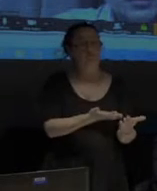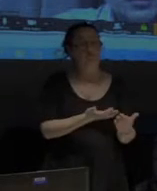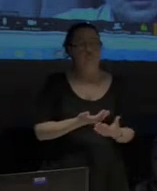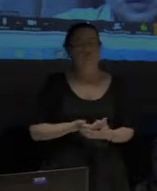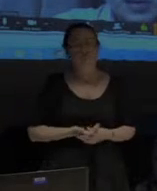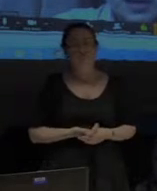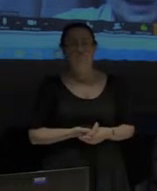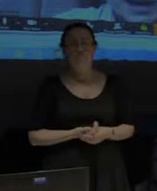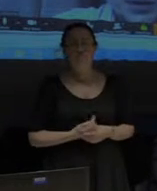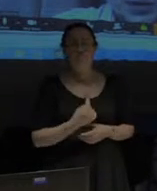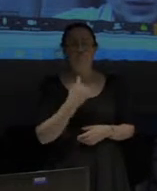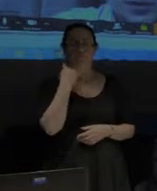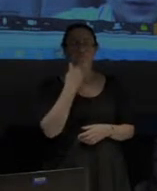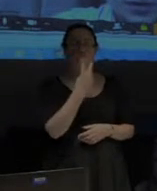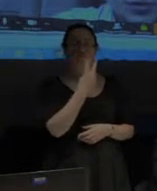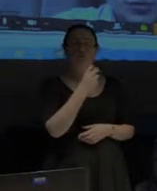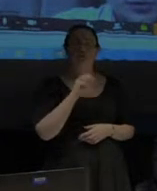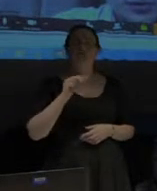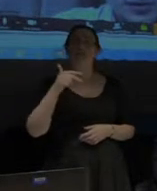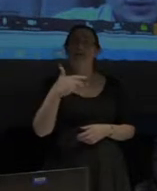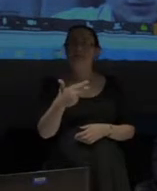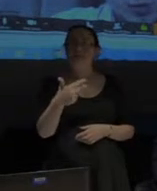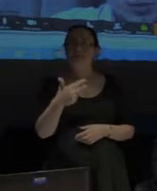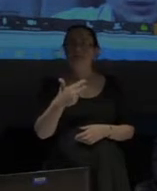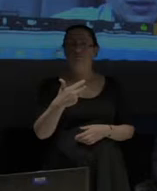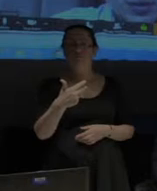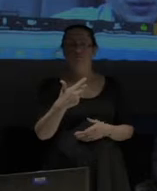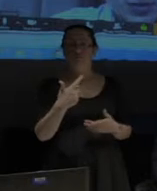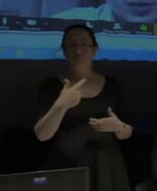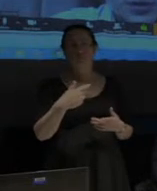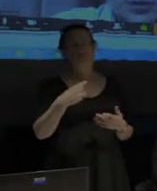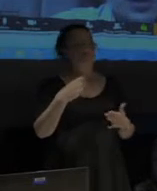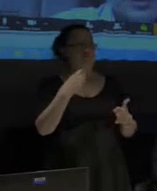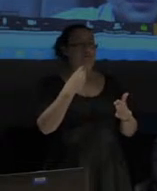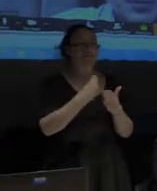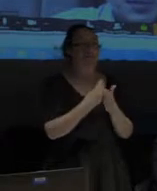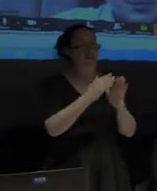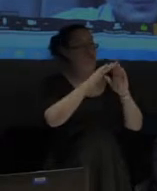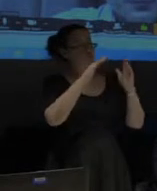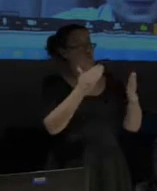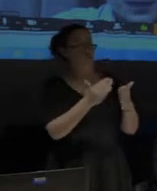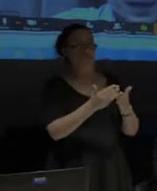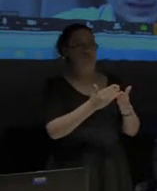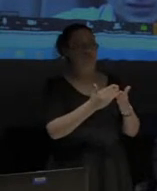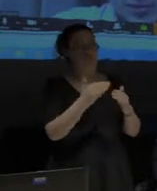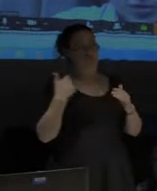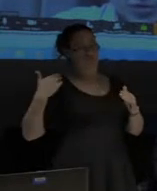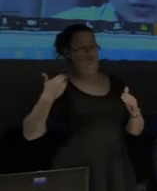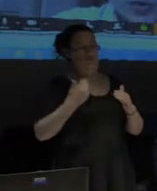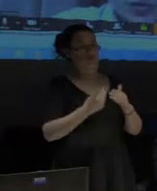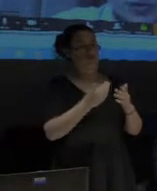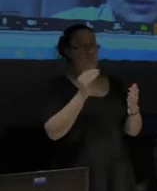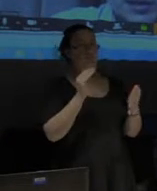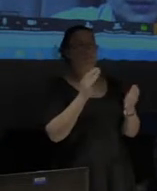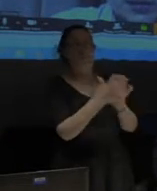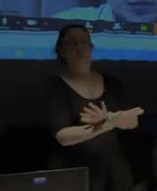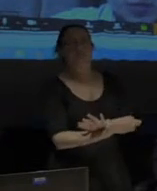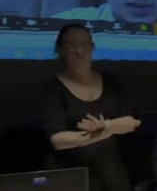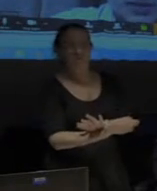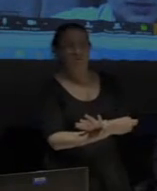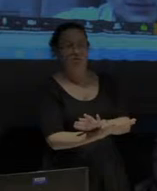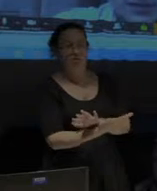In 2008, when the financial world as we knew it collapsed, I had the opportunity to see it